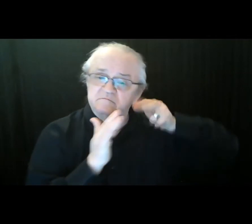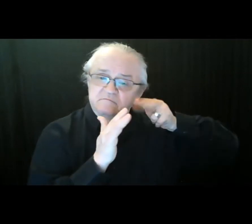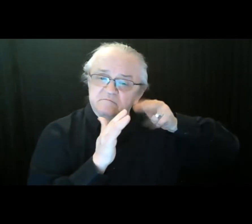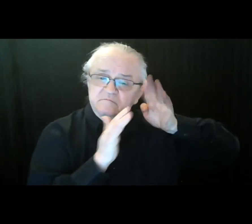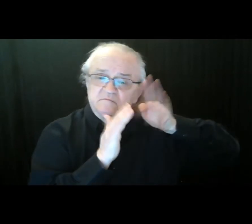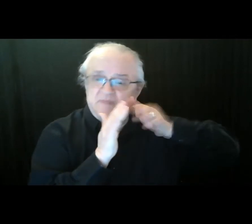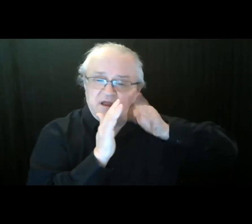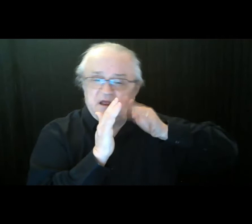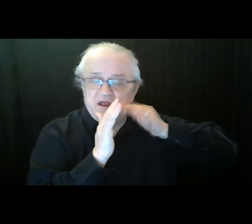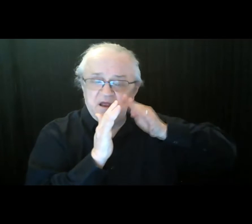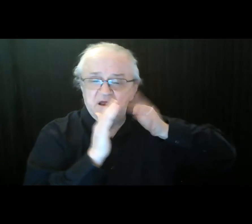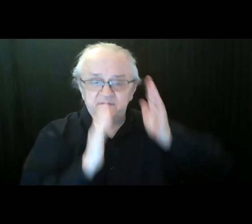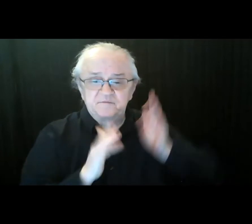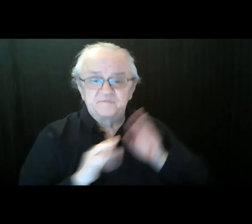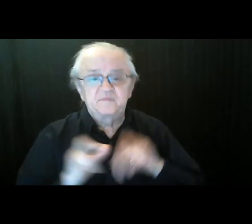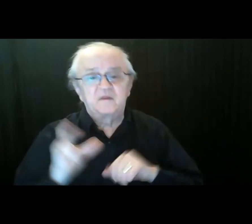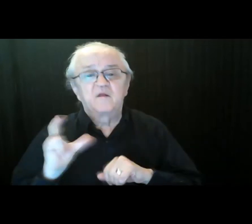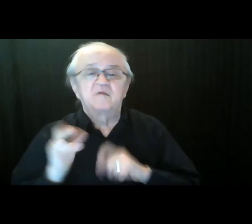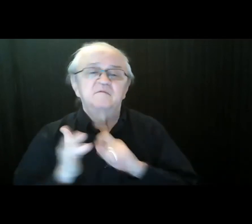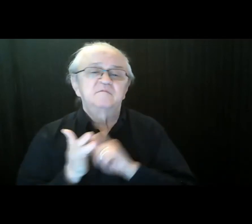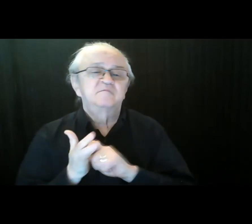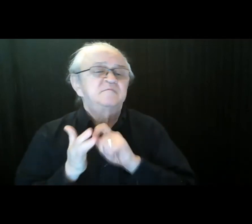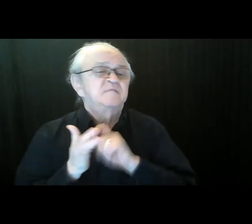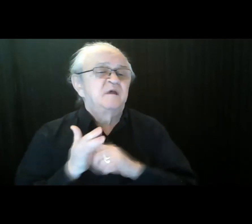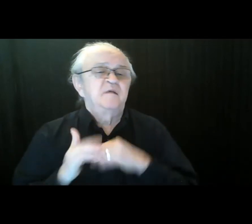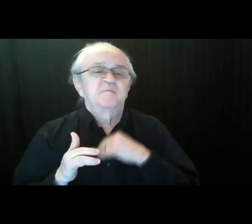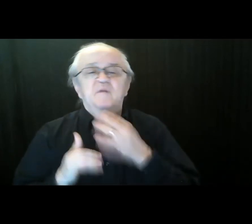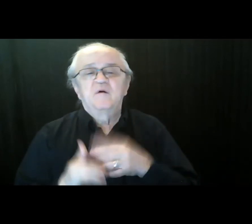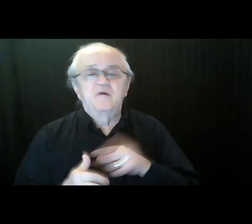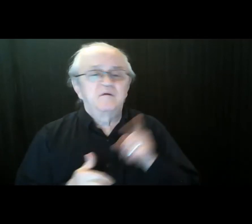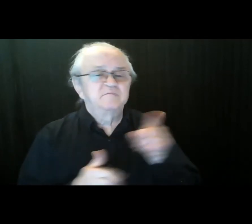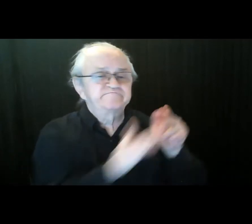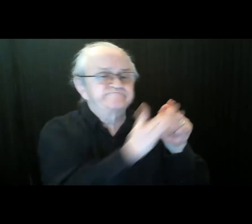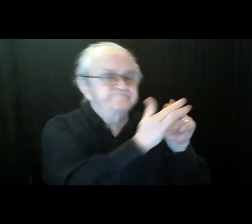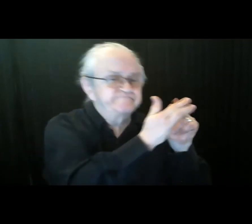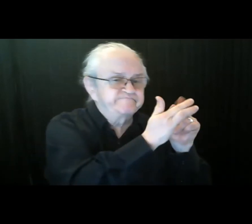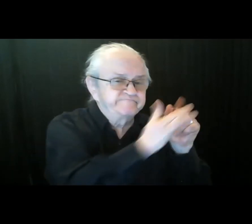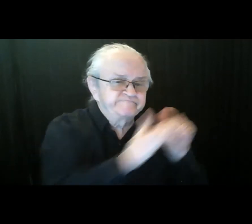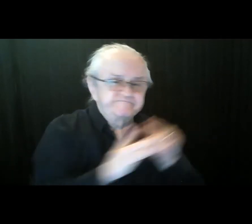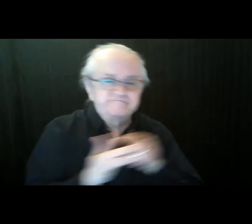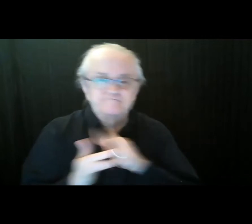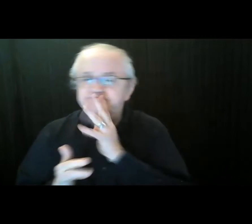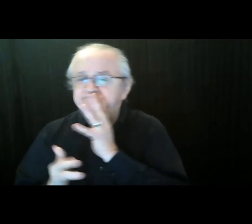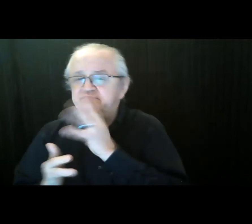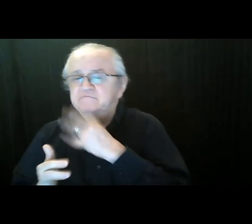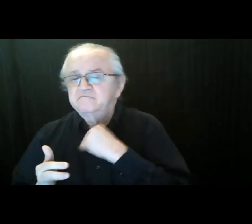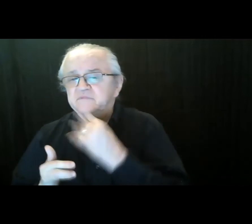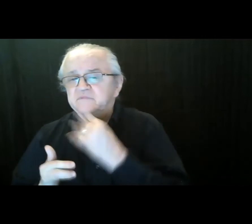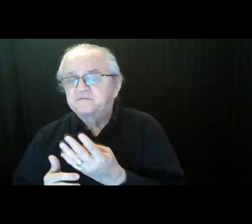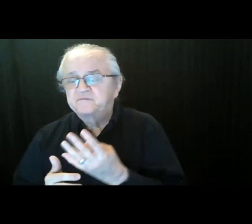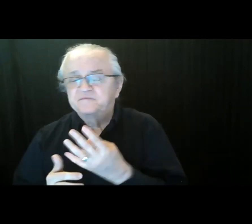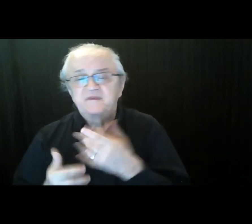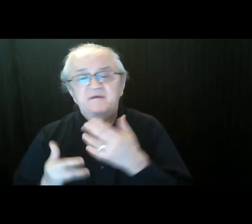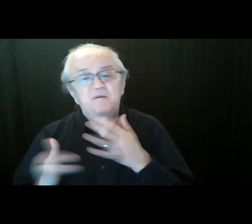stuff in. And Laura wrote poems and books. And after they had unpacked all of